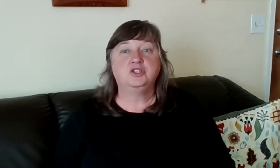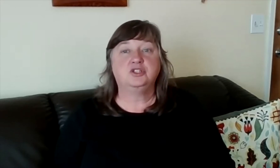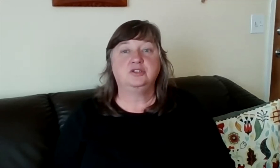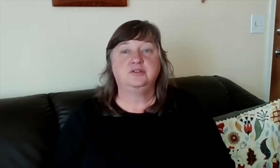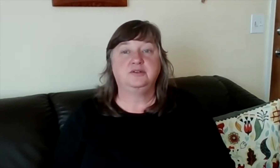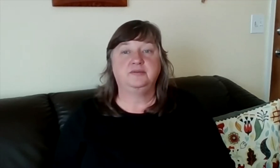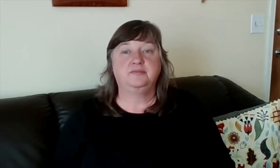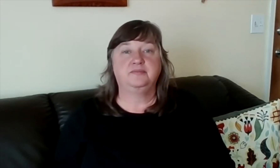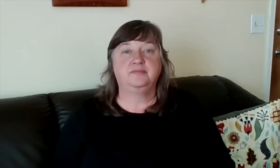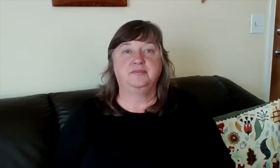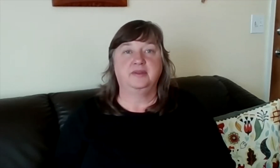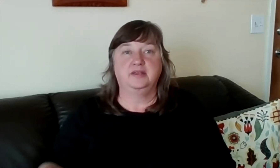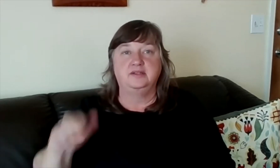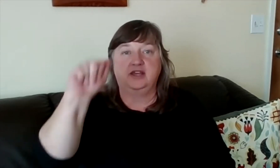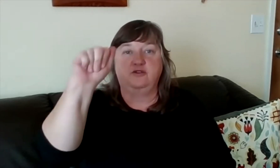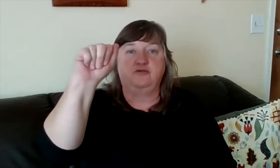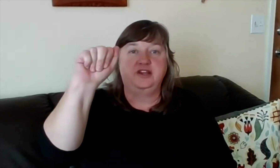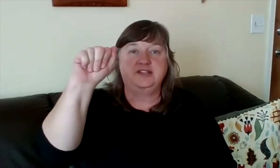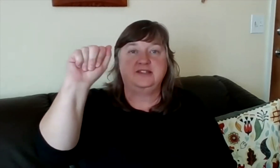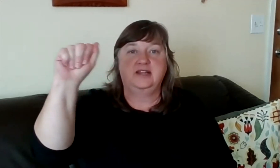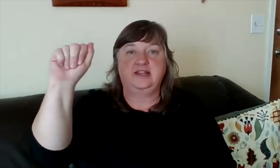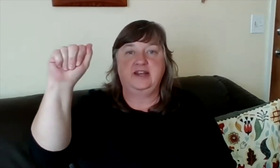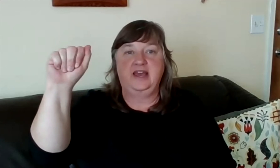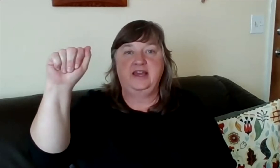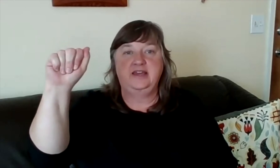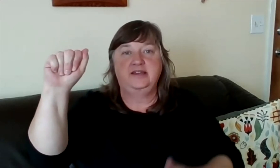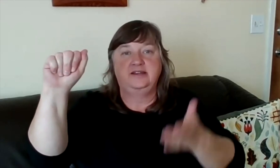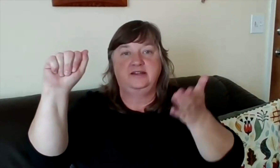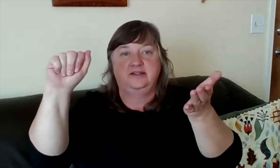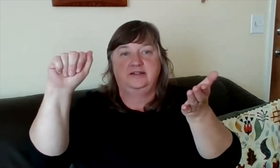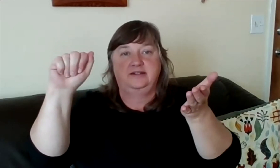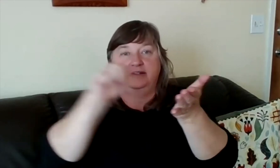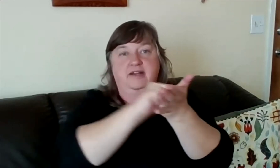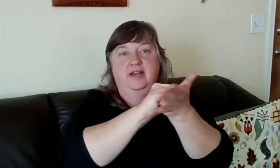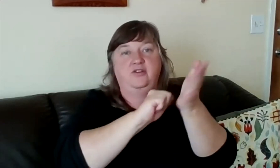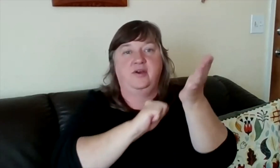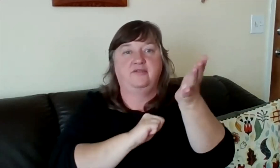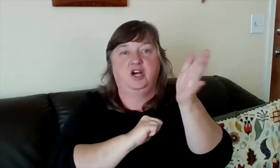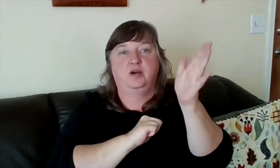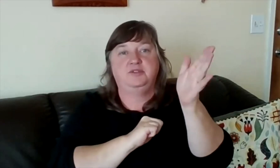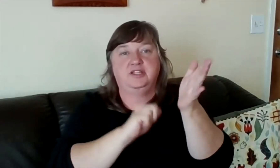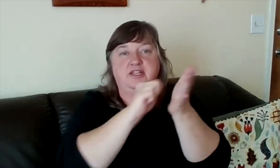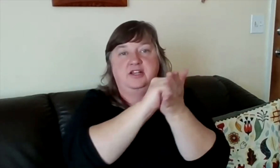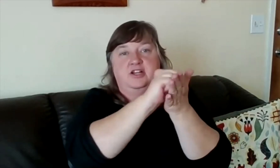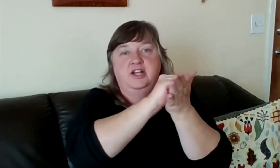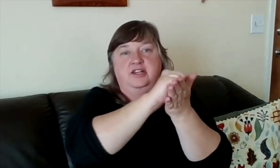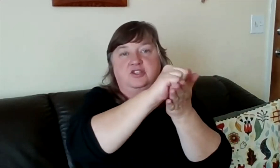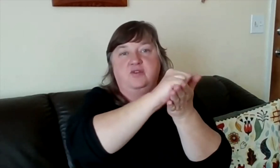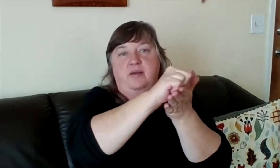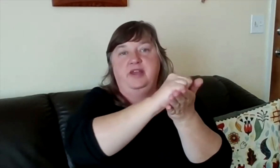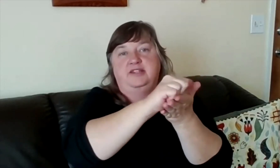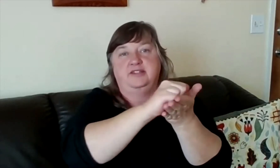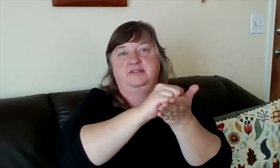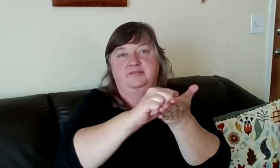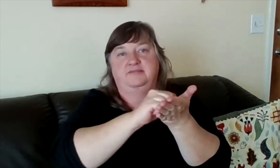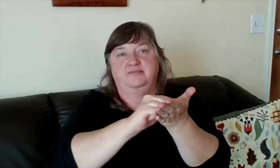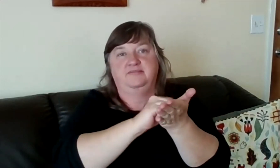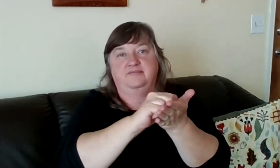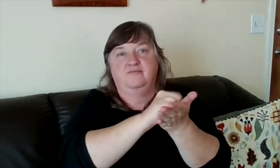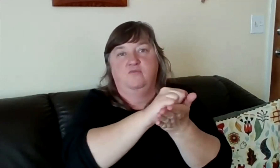Wash. Take your fist like an A, and you have an object here, and you scrub it.